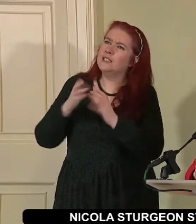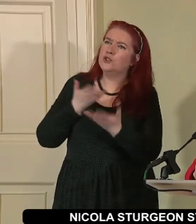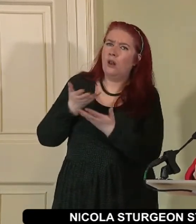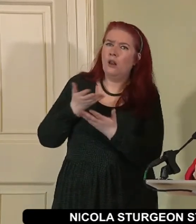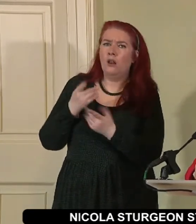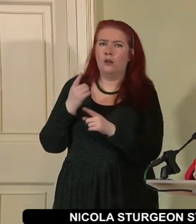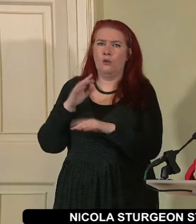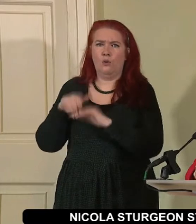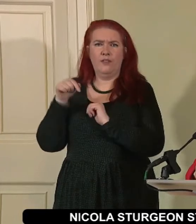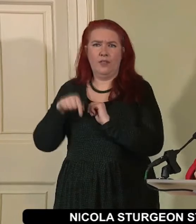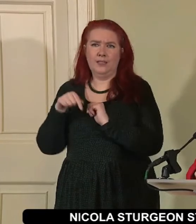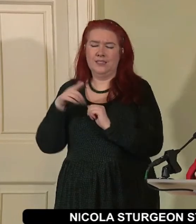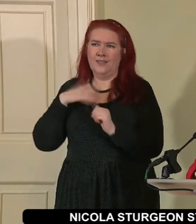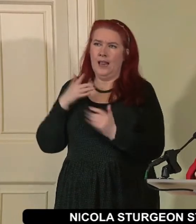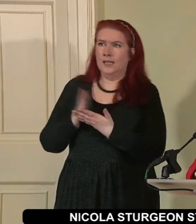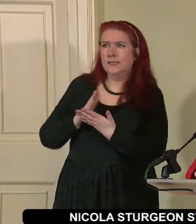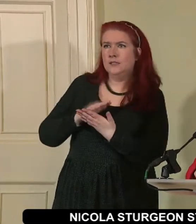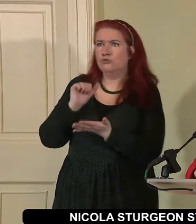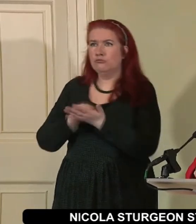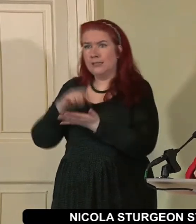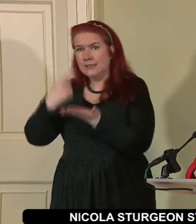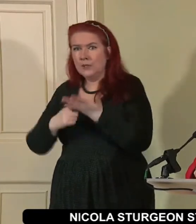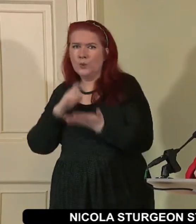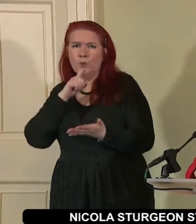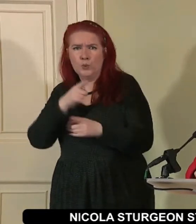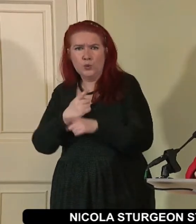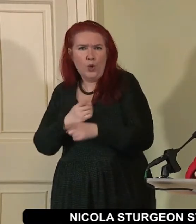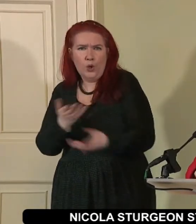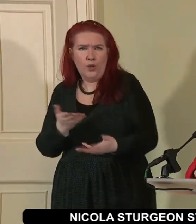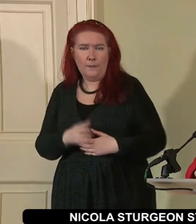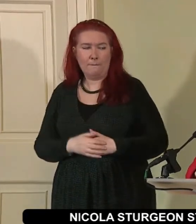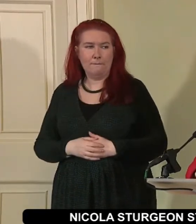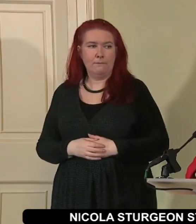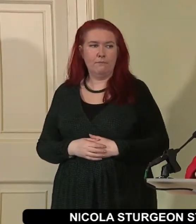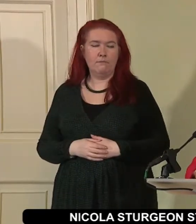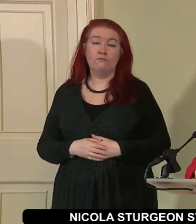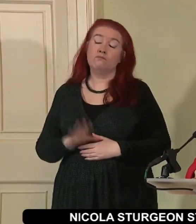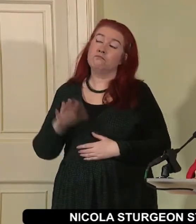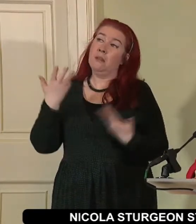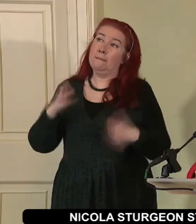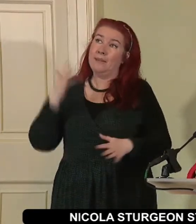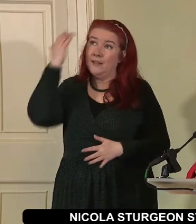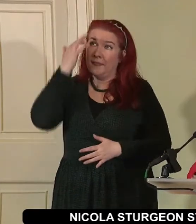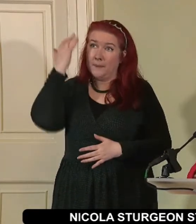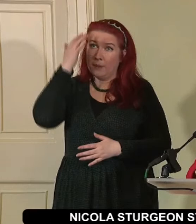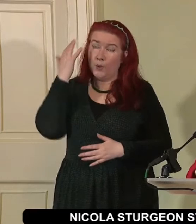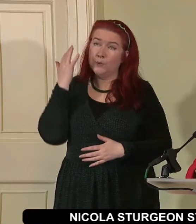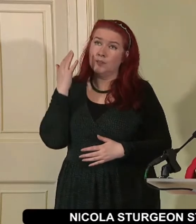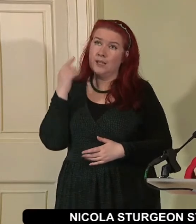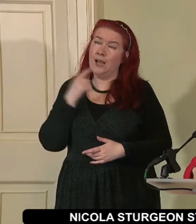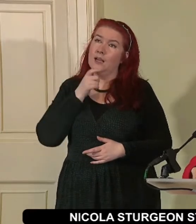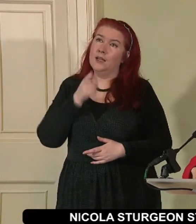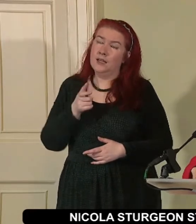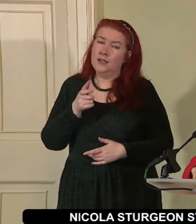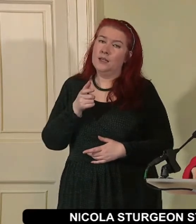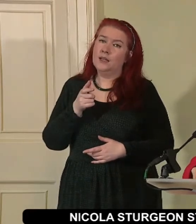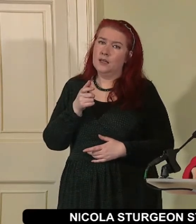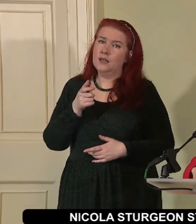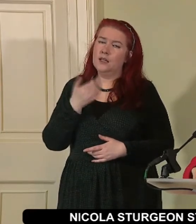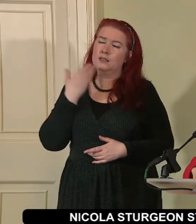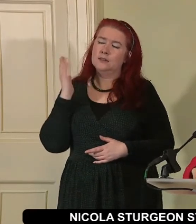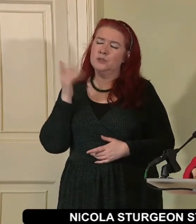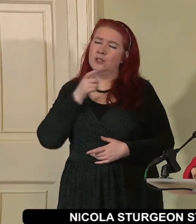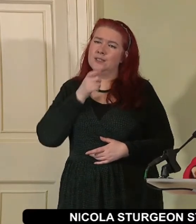about whether or not this is the right decision to take? I've been thinking about it. I used the term in my